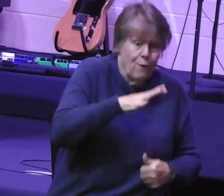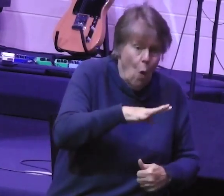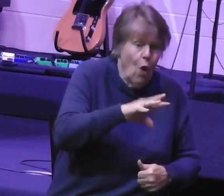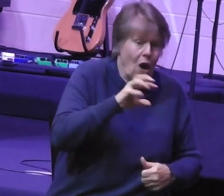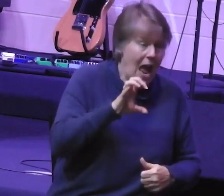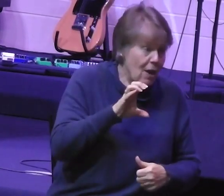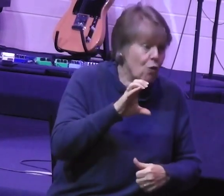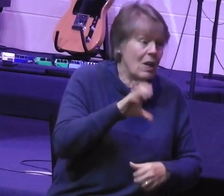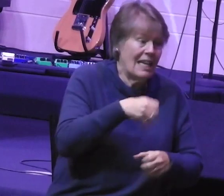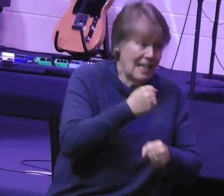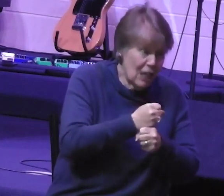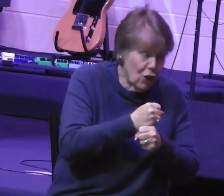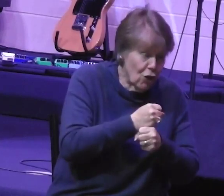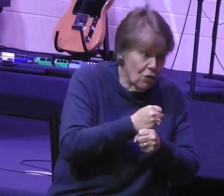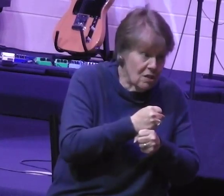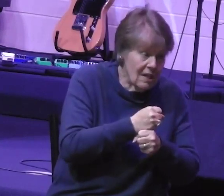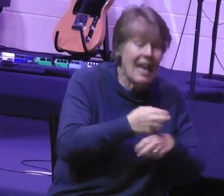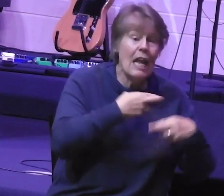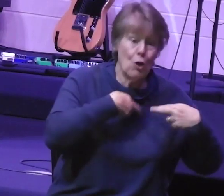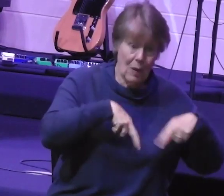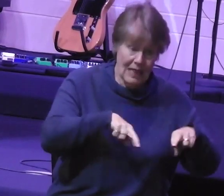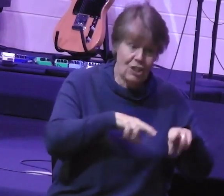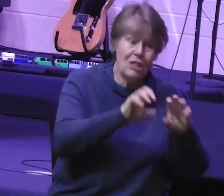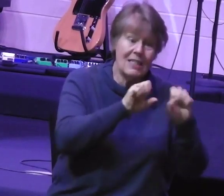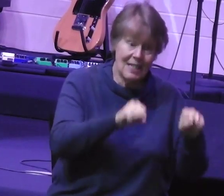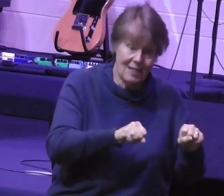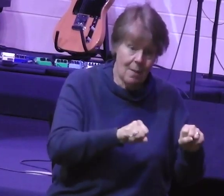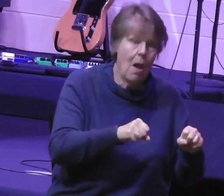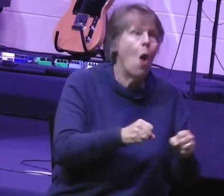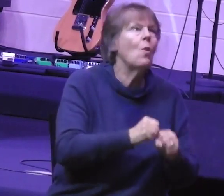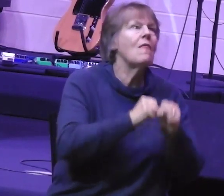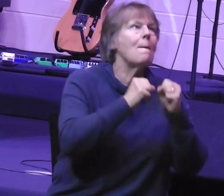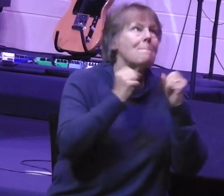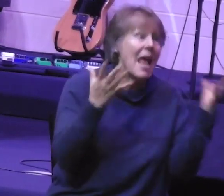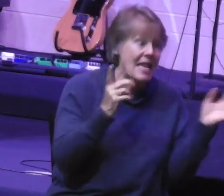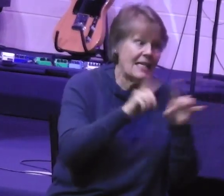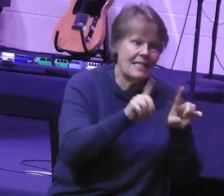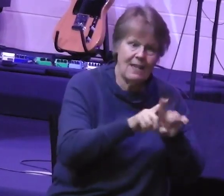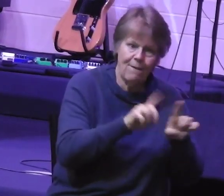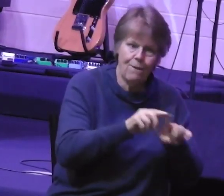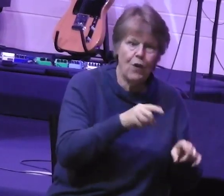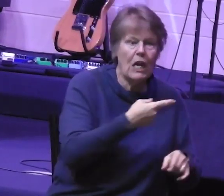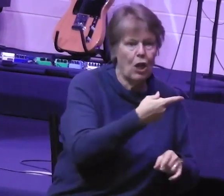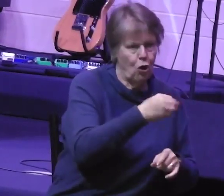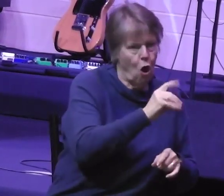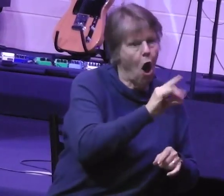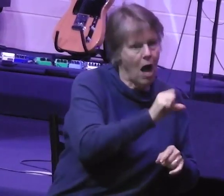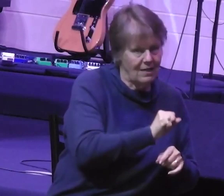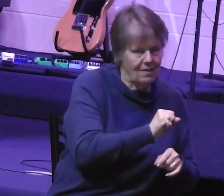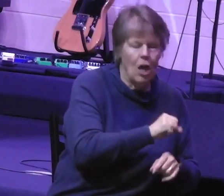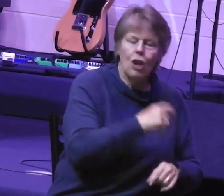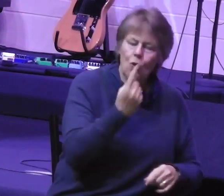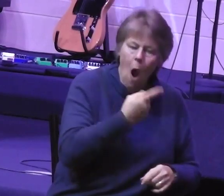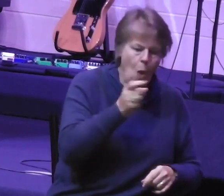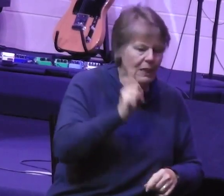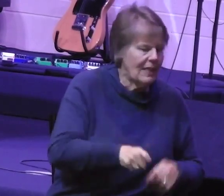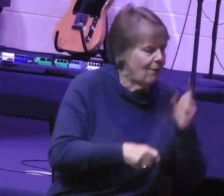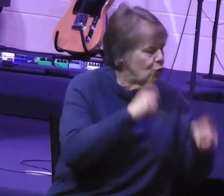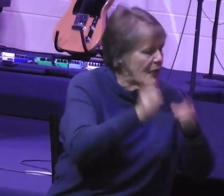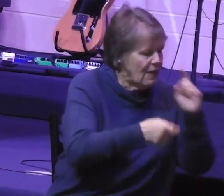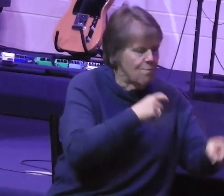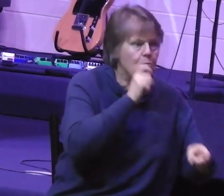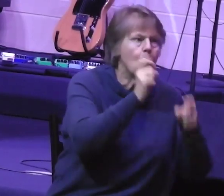a religious system of many gods with different requirements where you always have to give more and you never know if you're going to get those